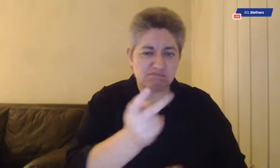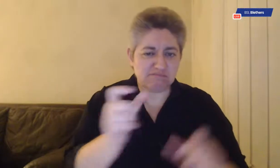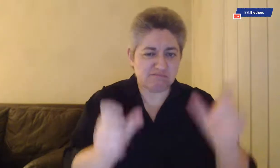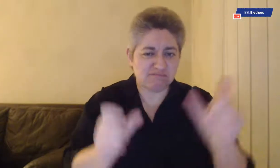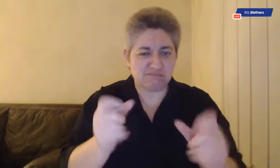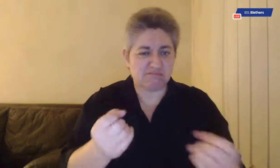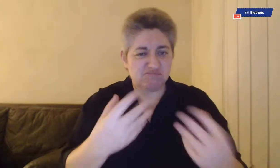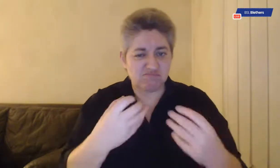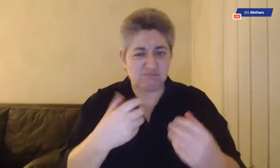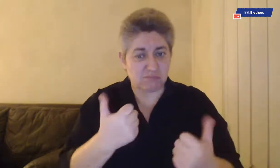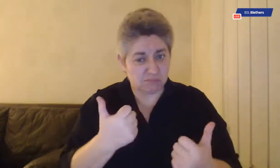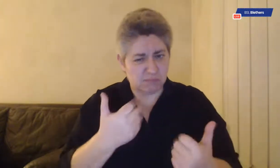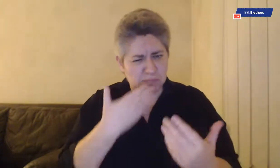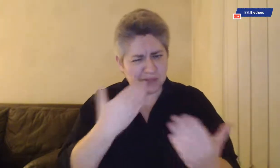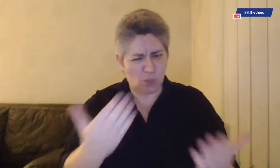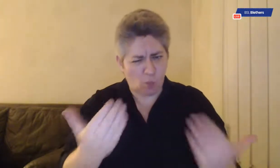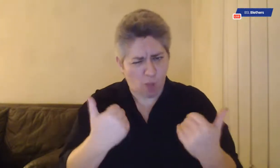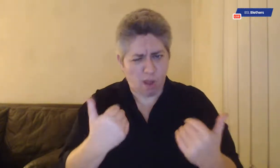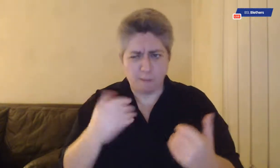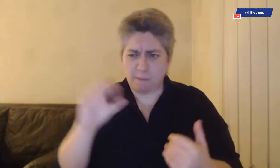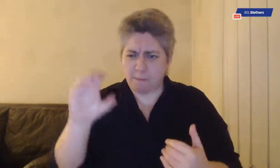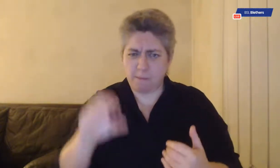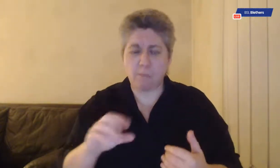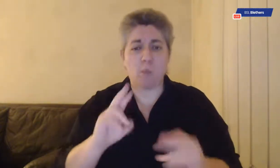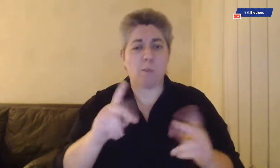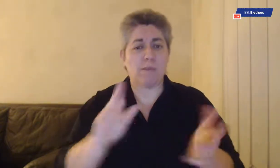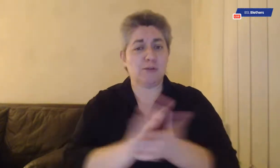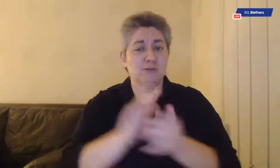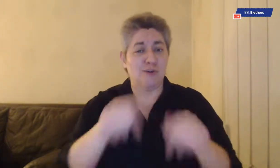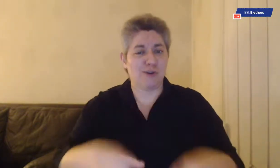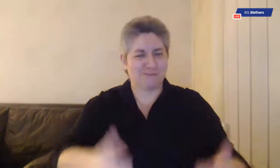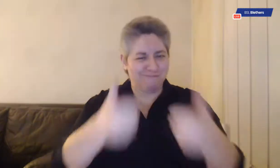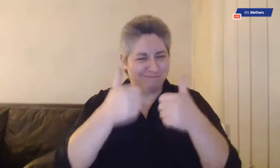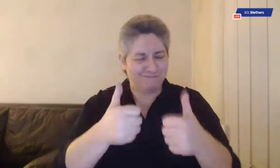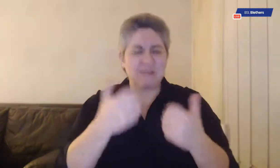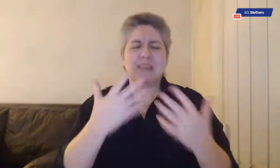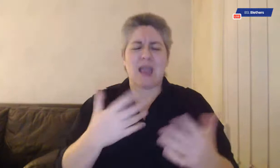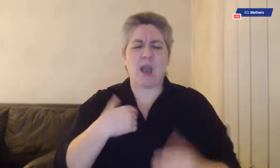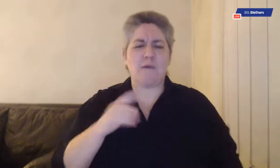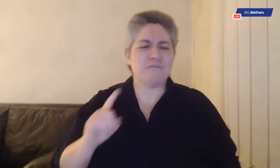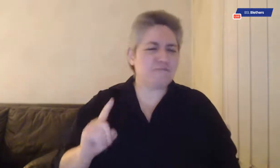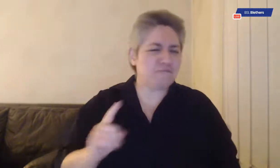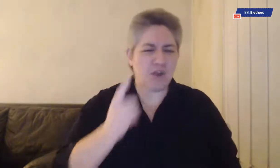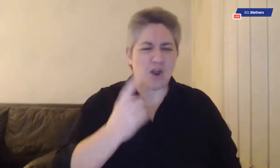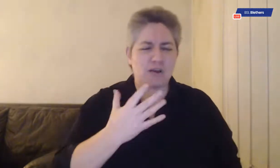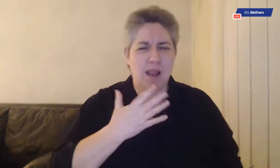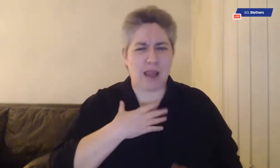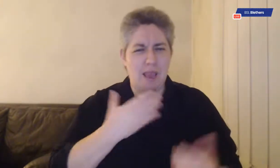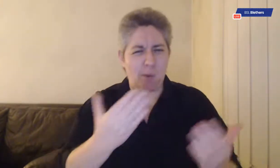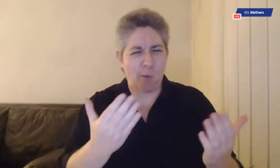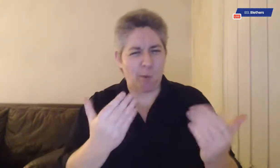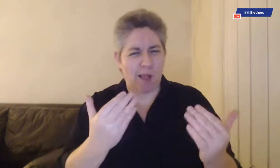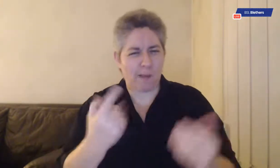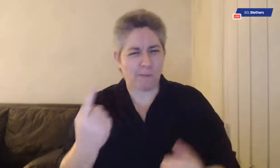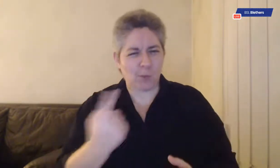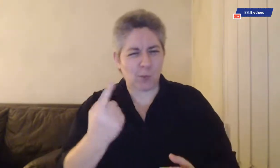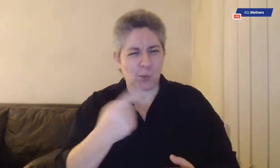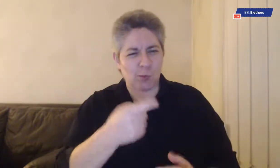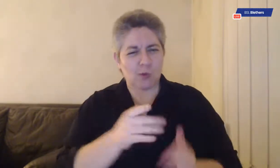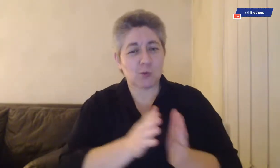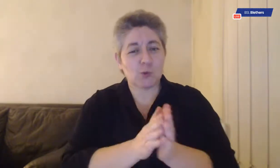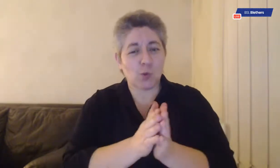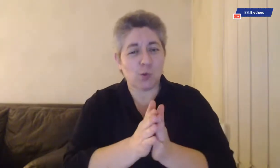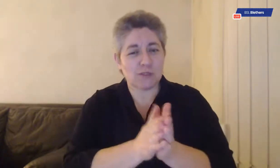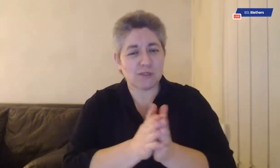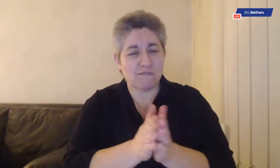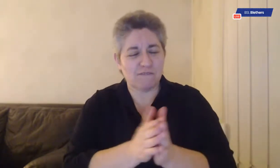the comments box, and hopefully you'll enjoy both our presenters' stories. So the first